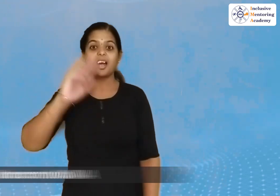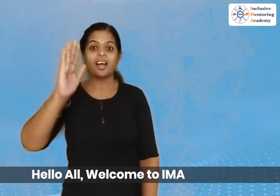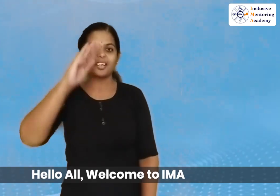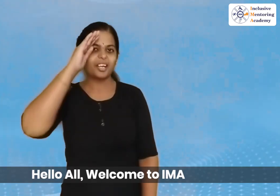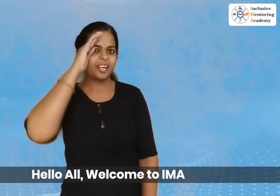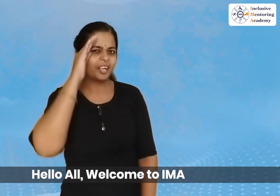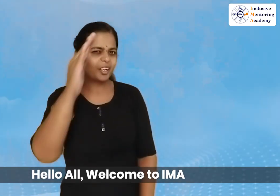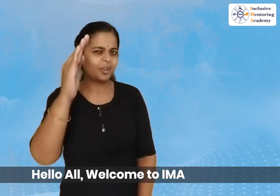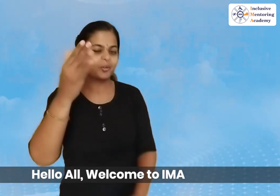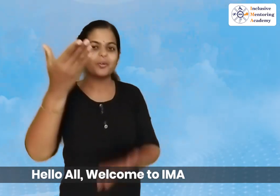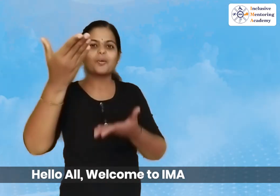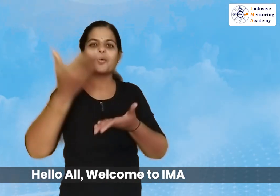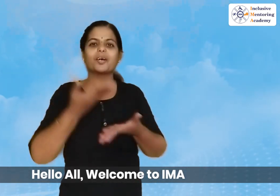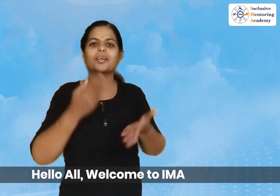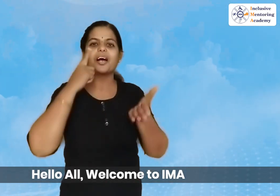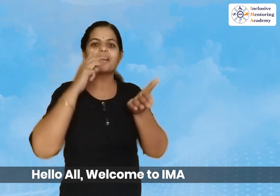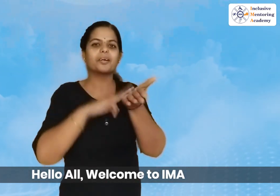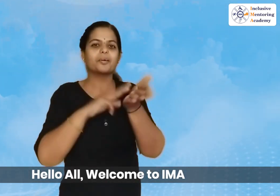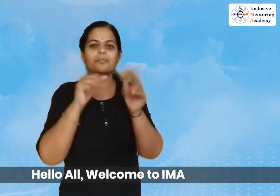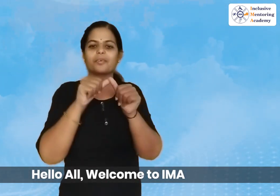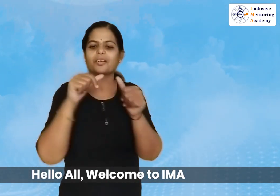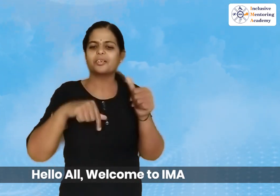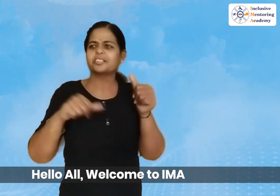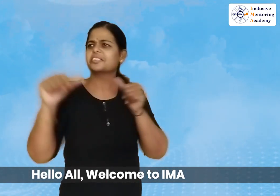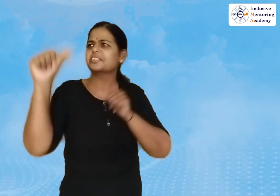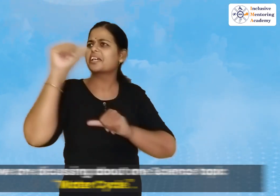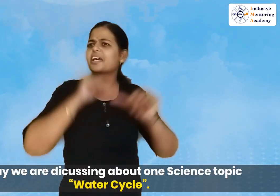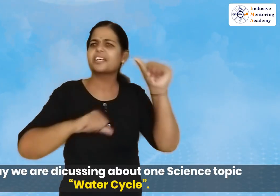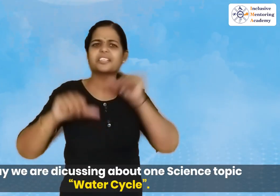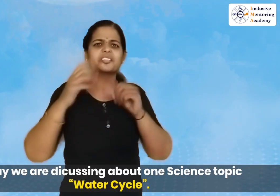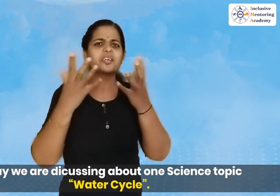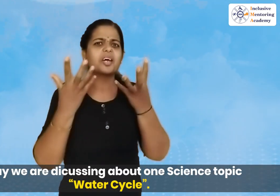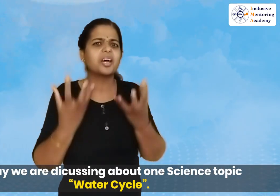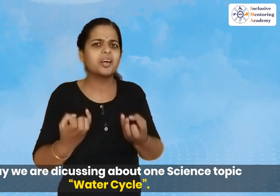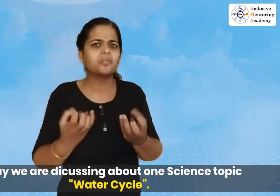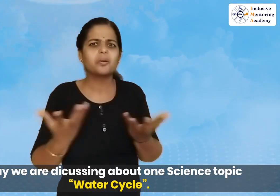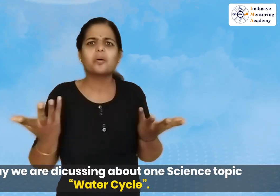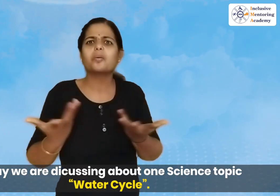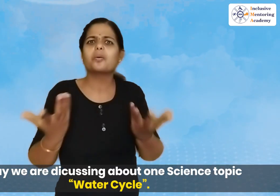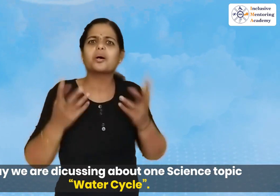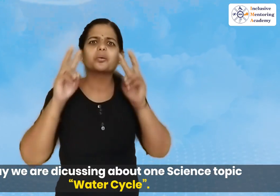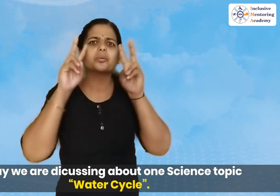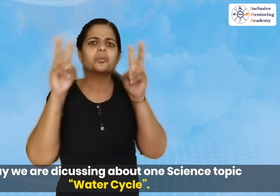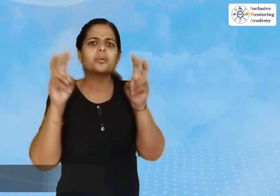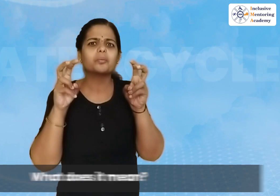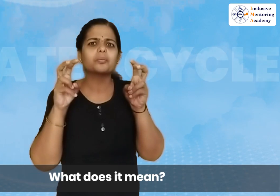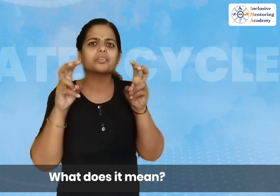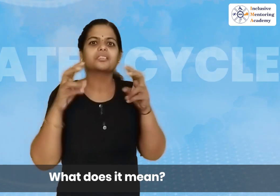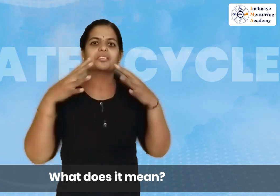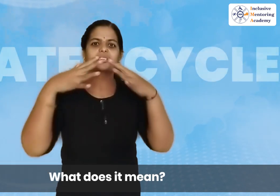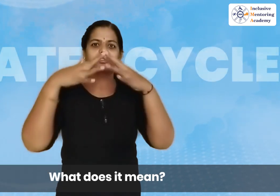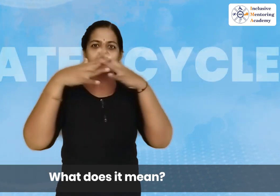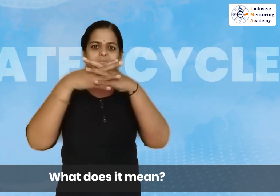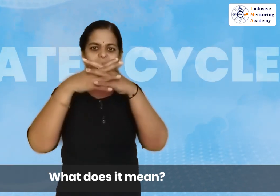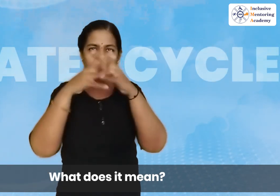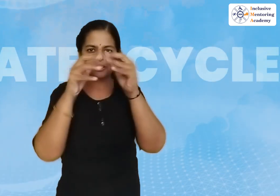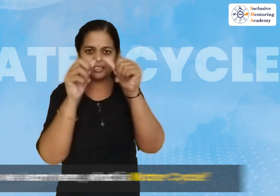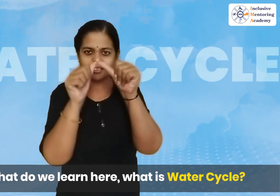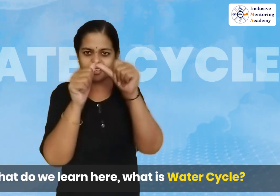Hello all, welcome to IMA. Today we are discussing about one science topic, water cycle. What does it mean? What